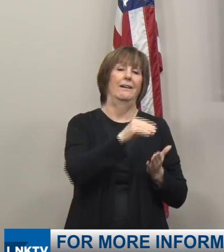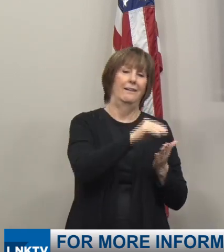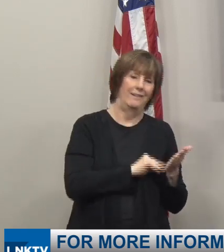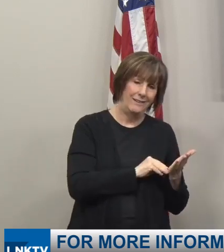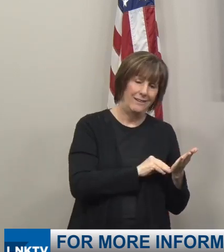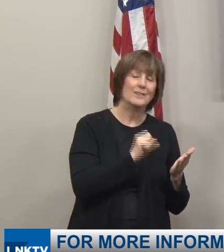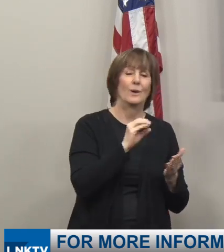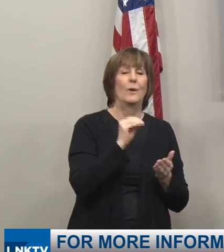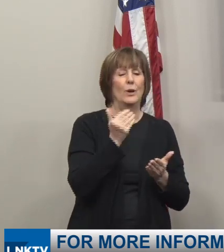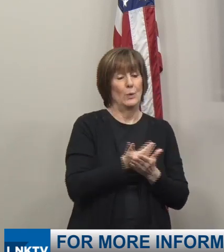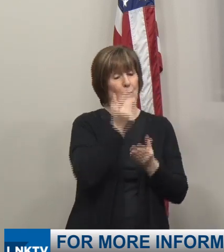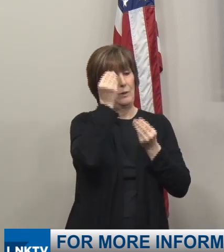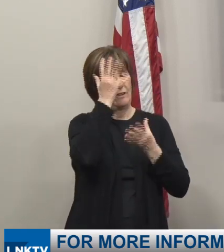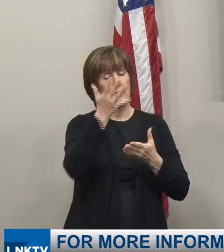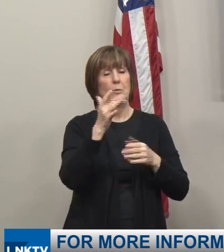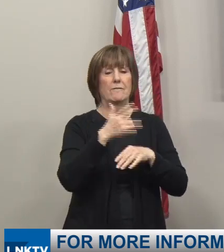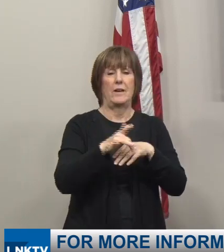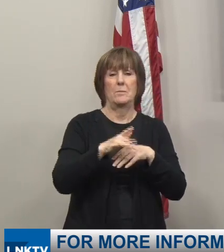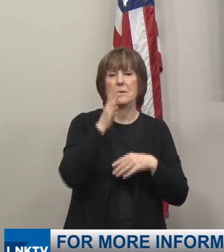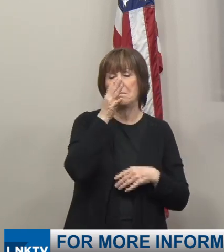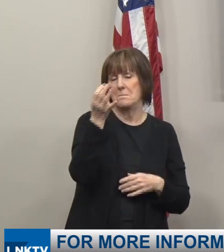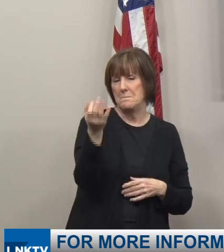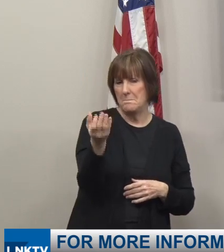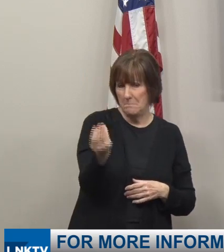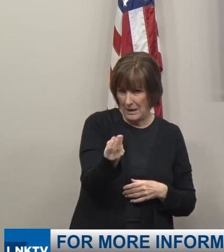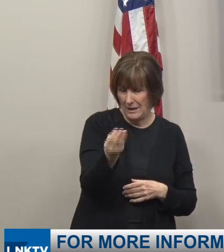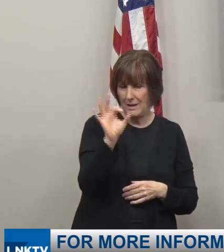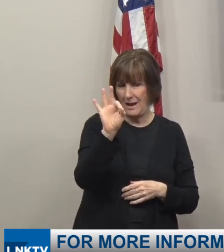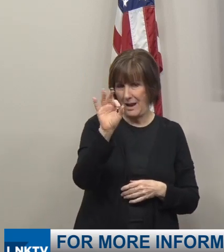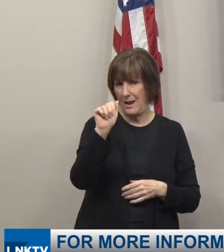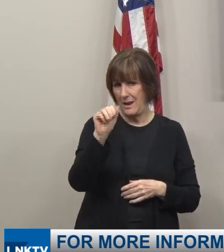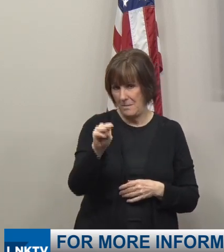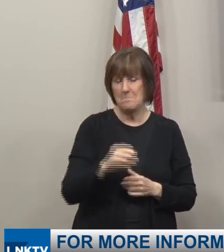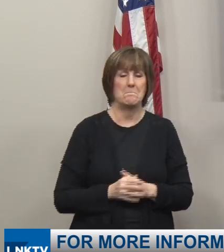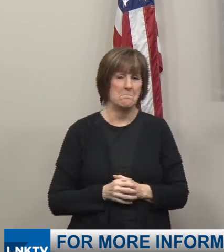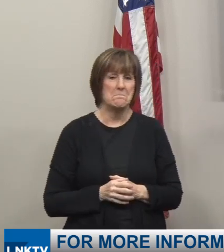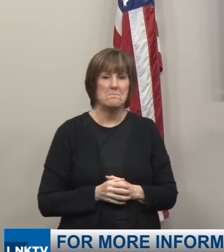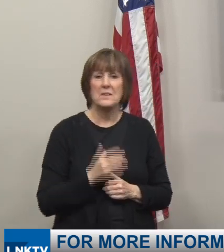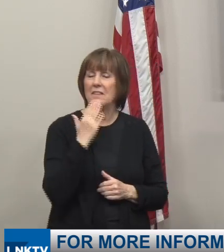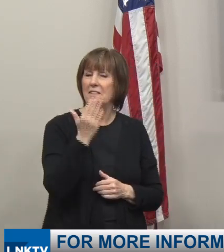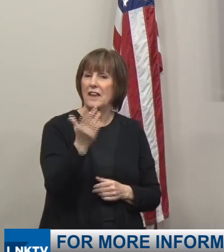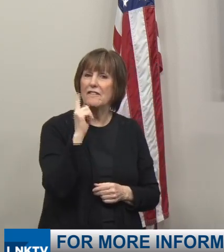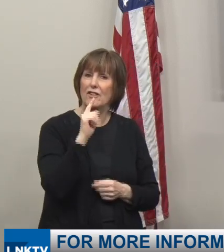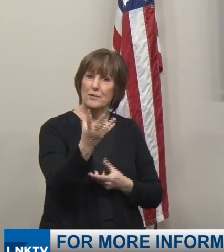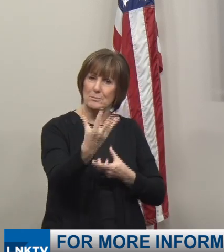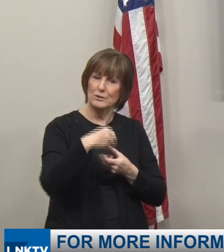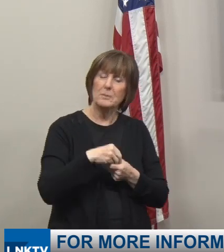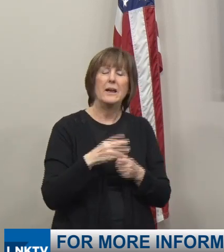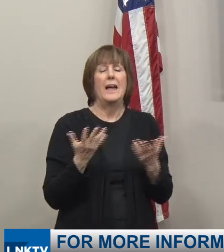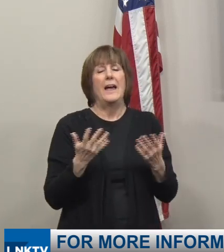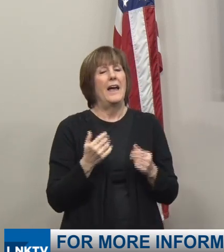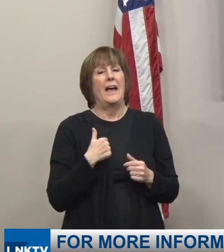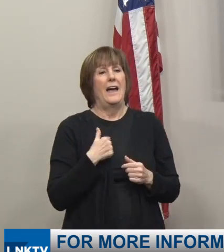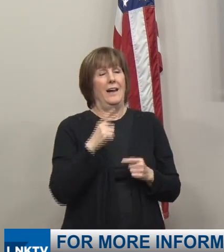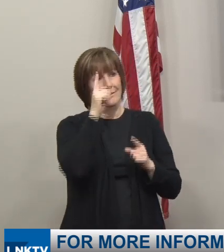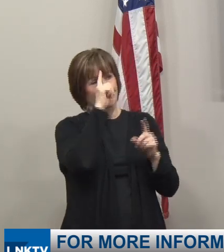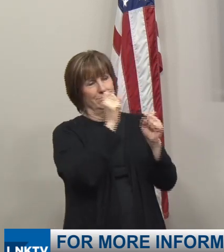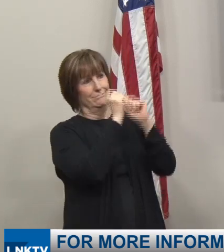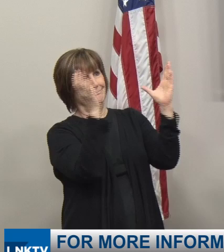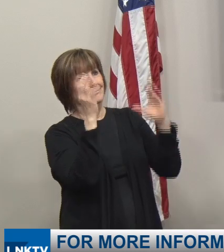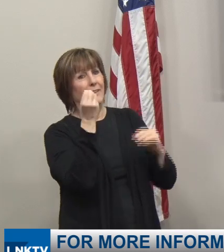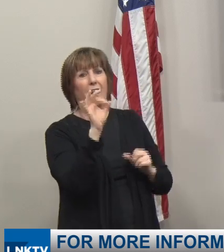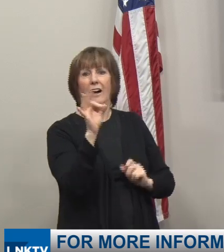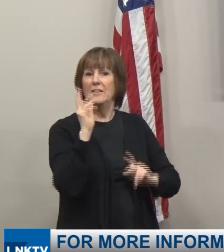Monday at 9 a.m. I'll share it with everyone, and I'll stay here as long as I need to answer questions. So thank you for participating. And I have this vision